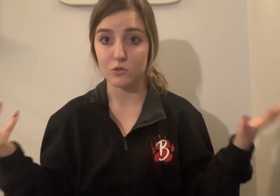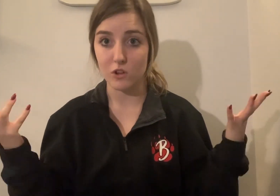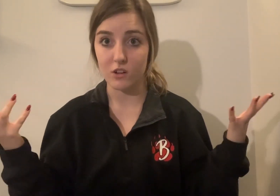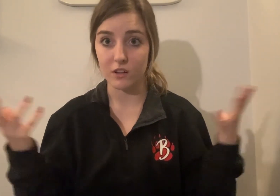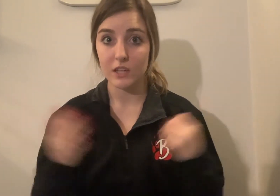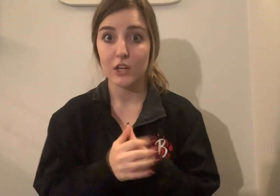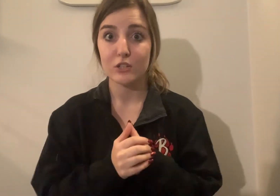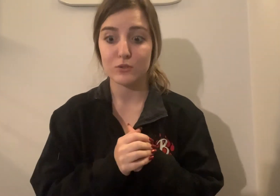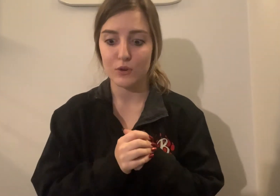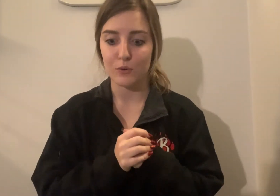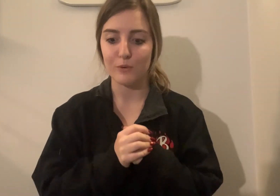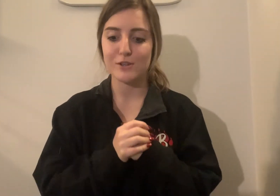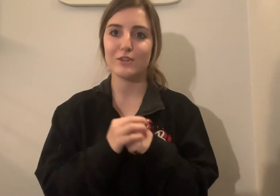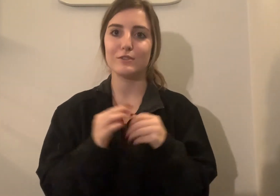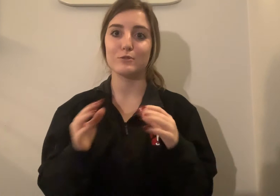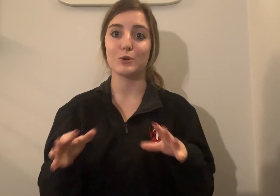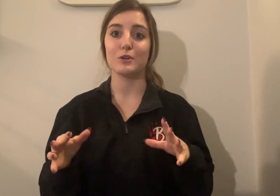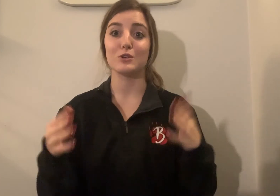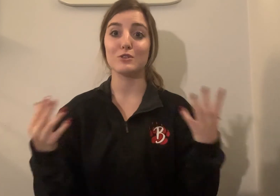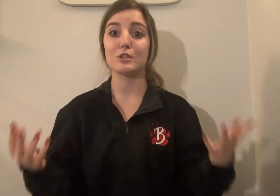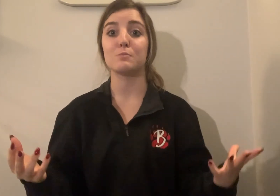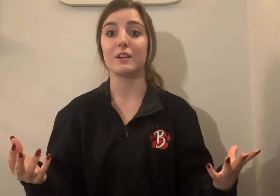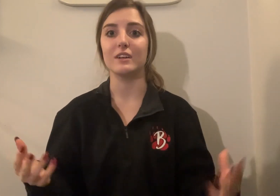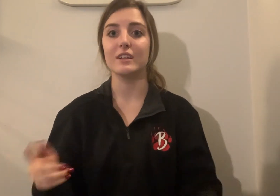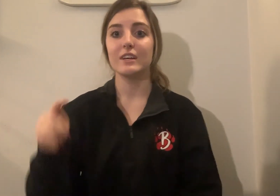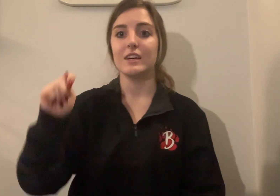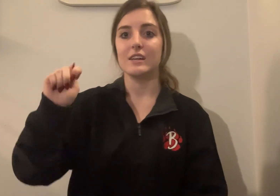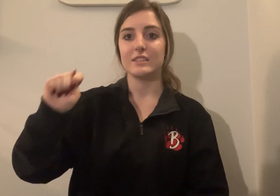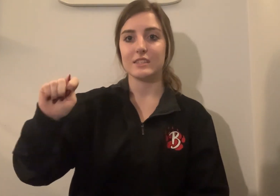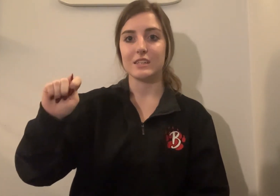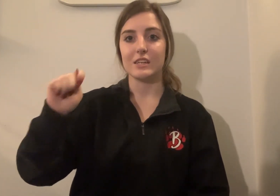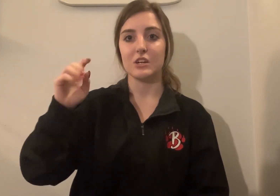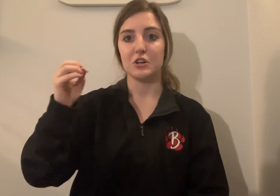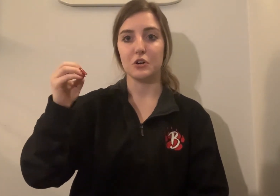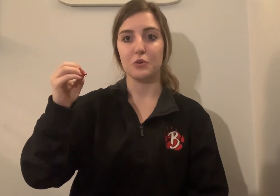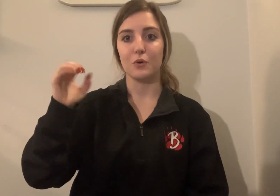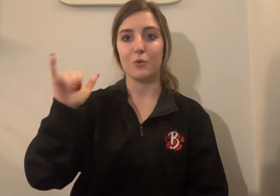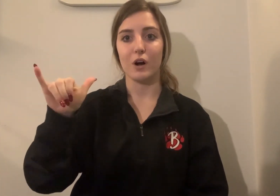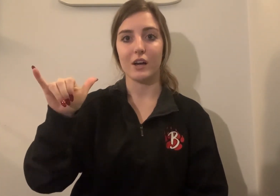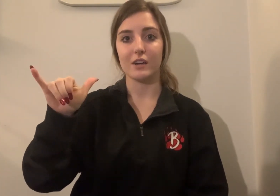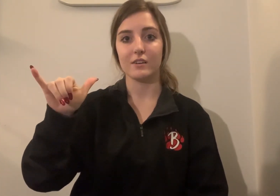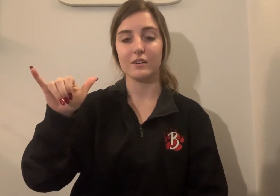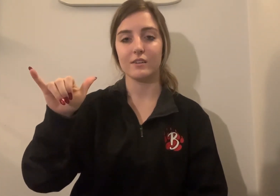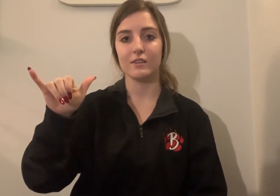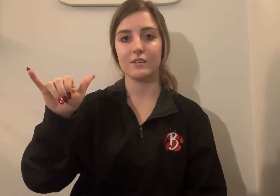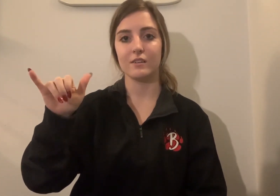long. So we're just gonna do toys. So you just spell it. T-O-Y.